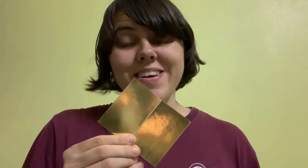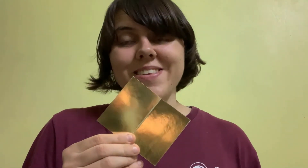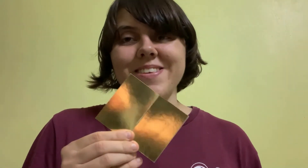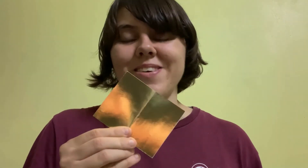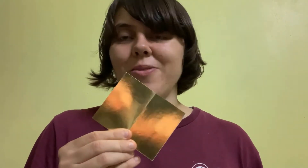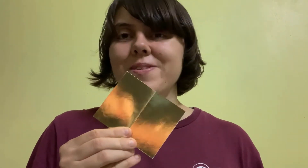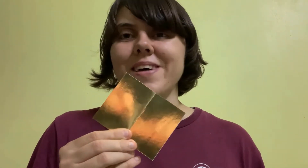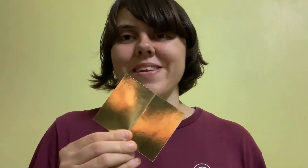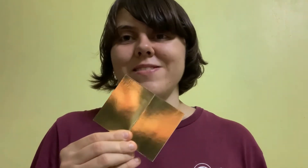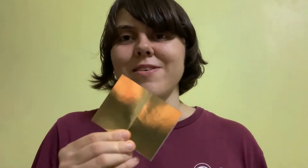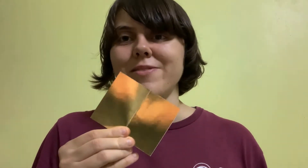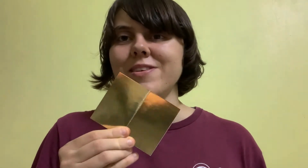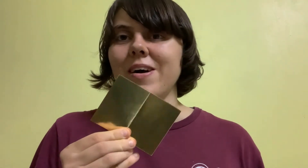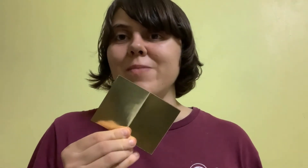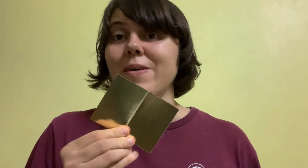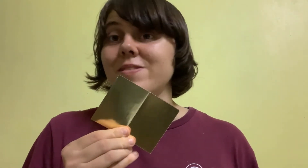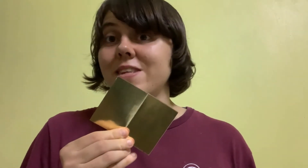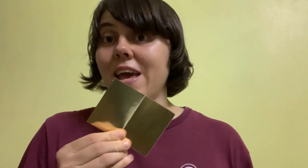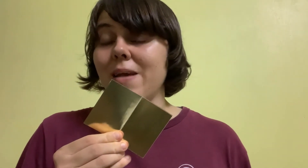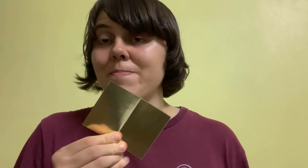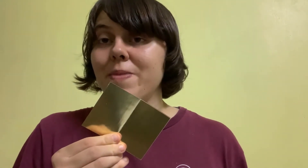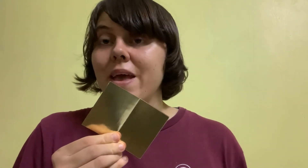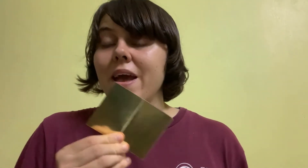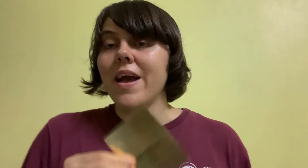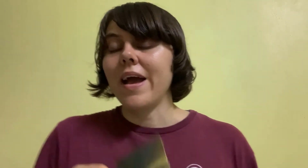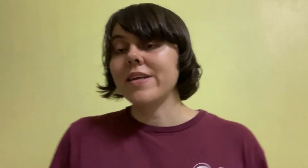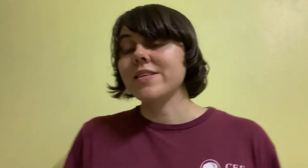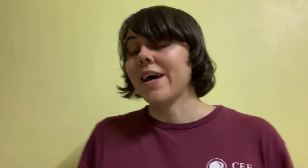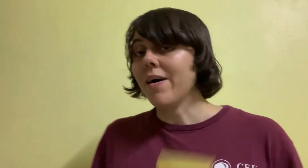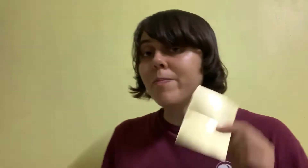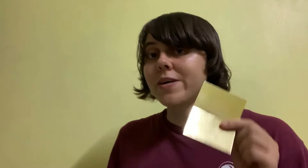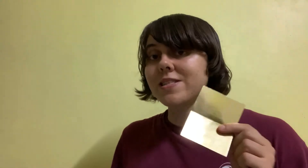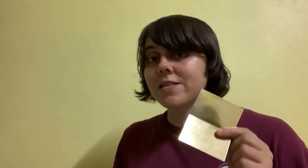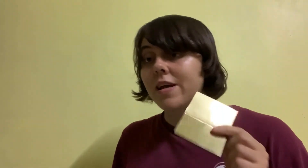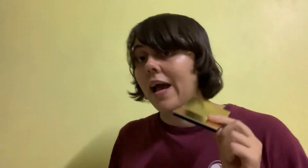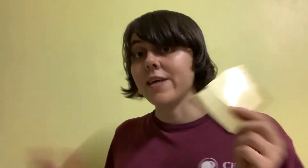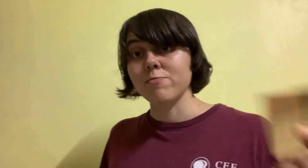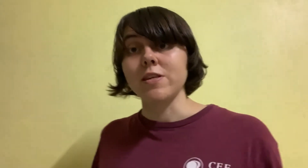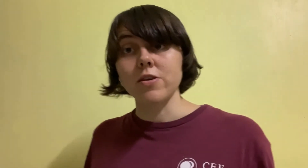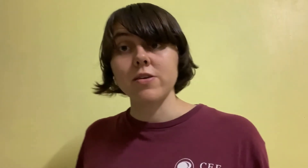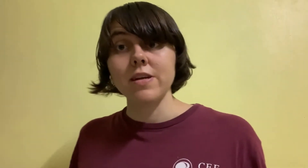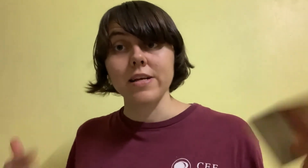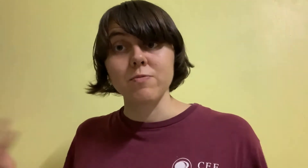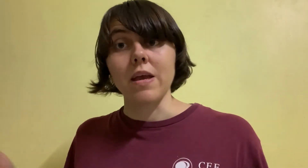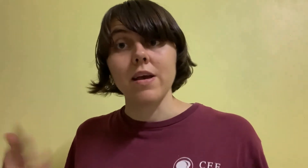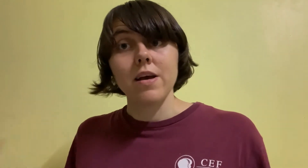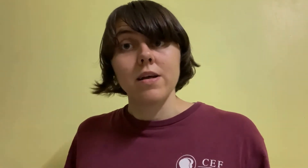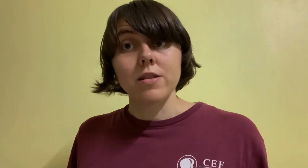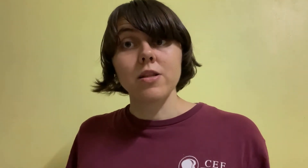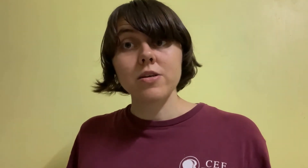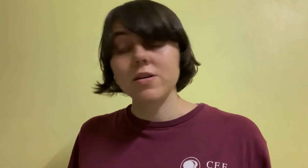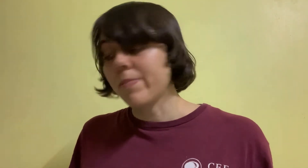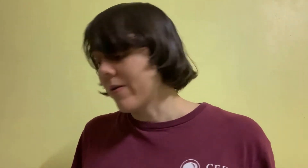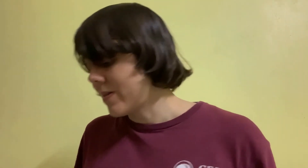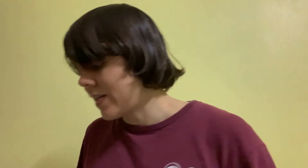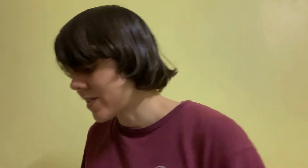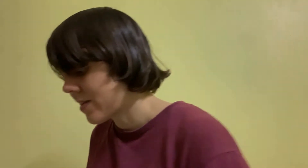The gold color is what we'll talk about today. And to help us as we learn about these